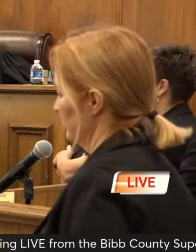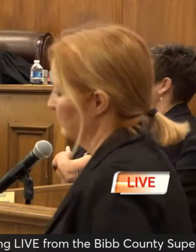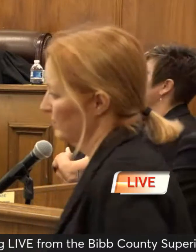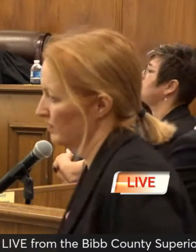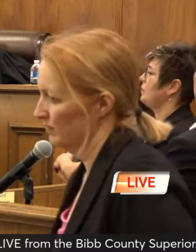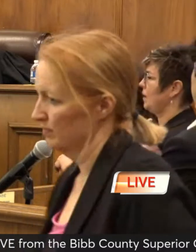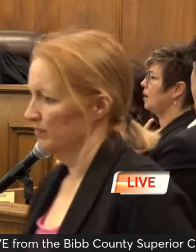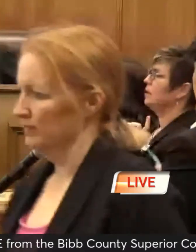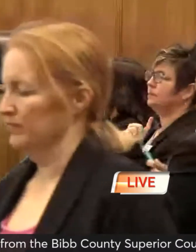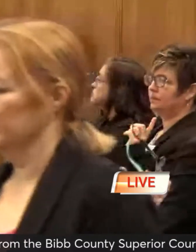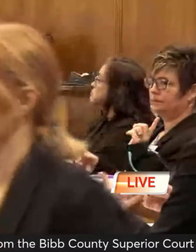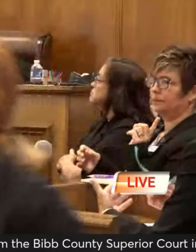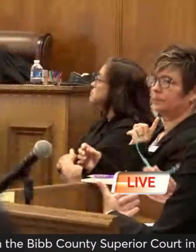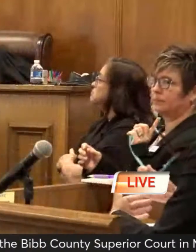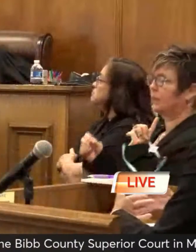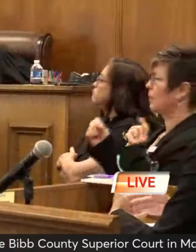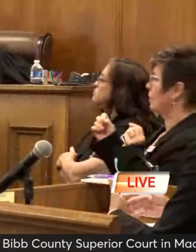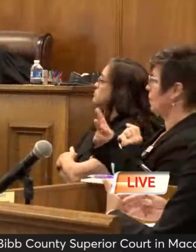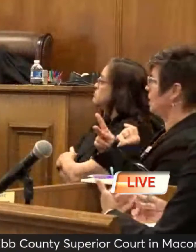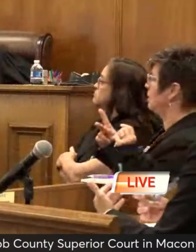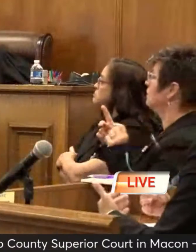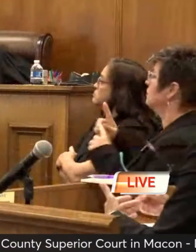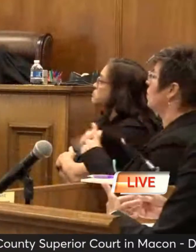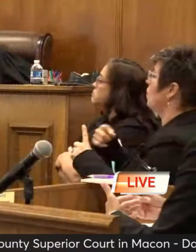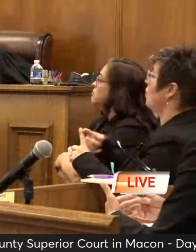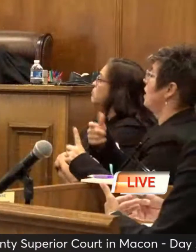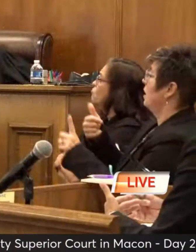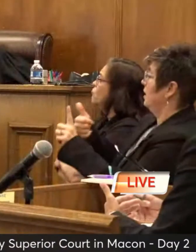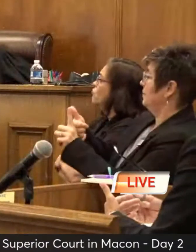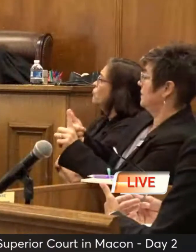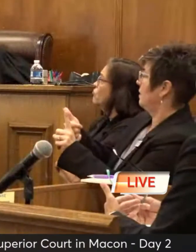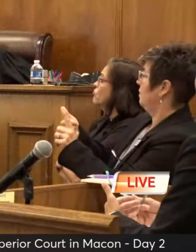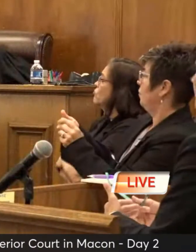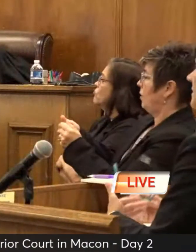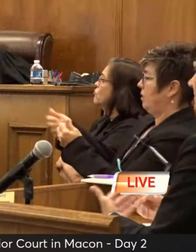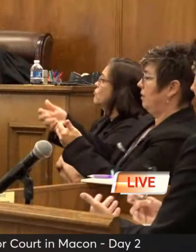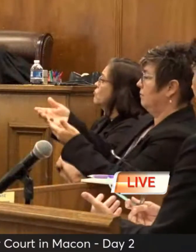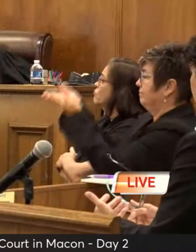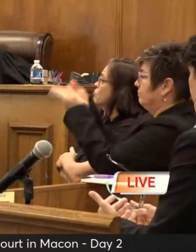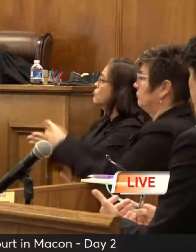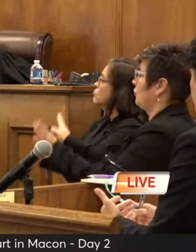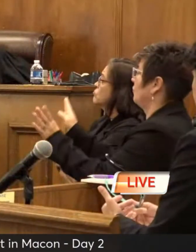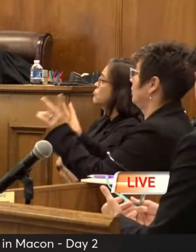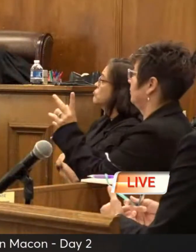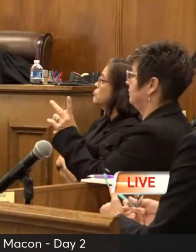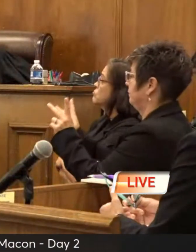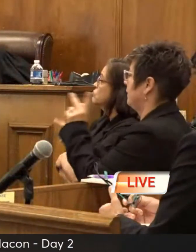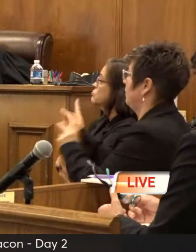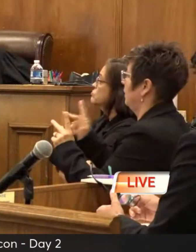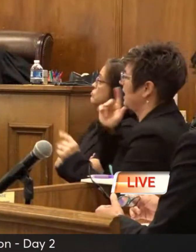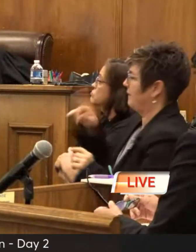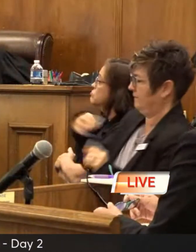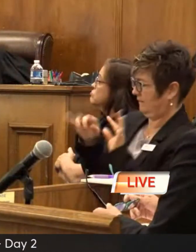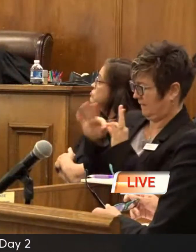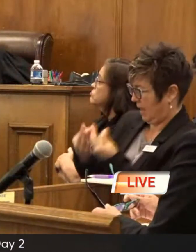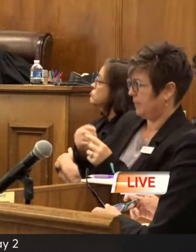Okay, so when he is interacting in the general public, there are some challenges.